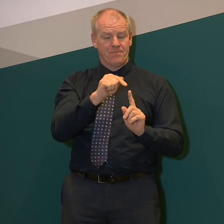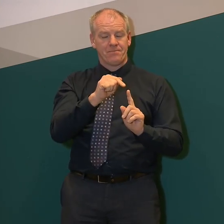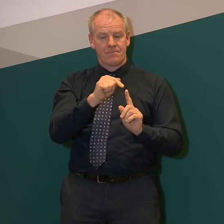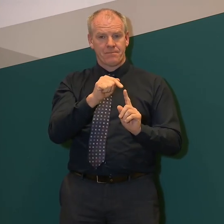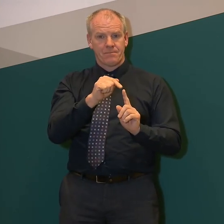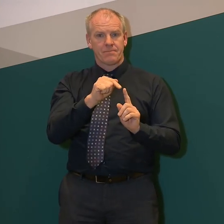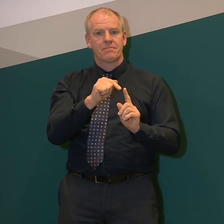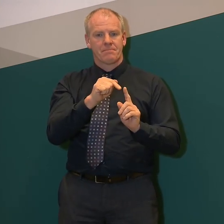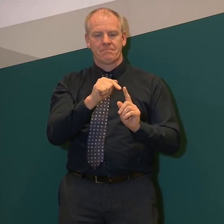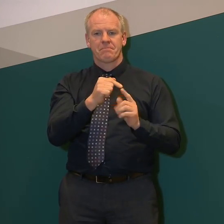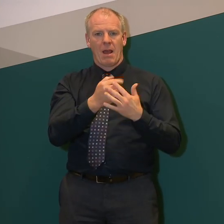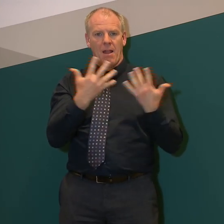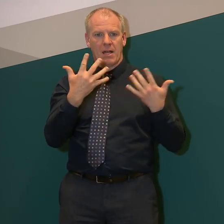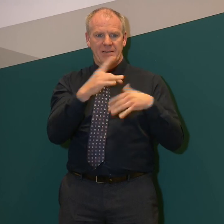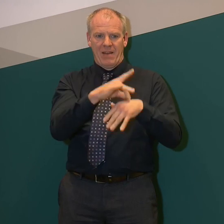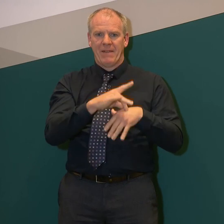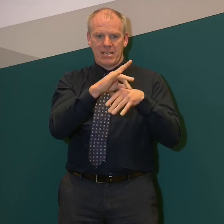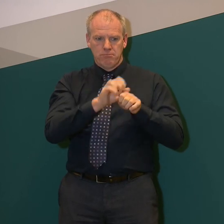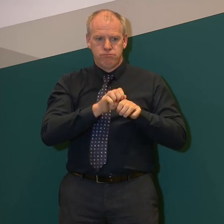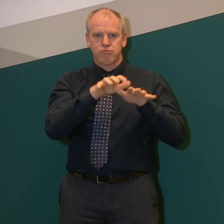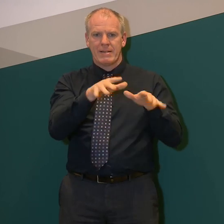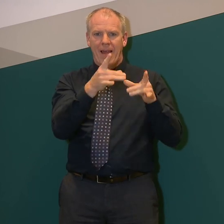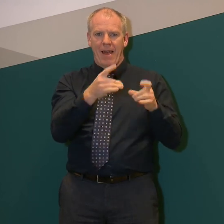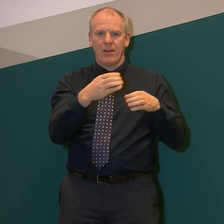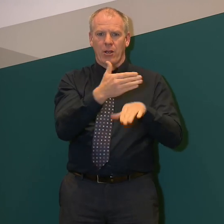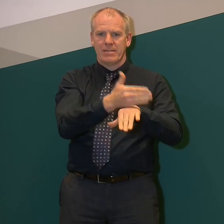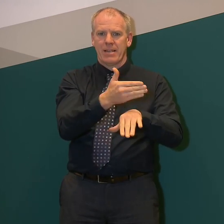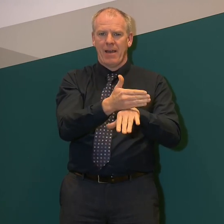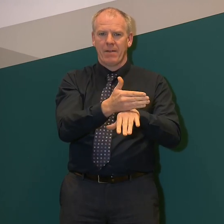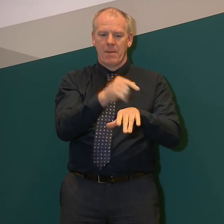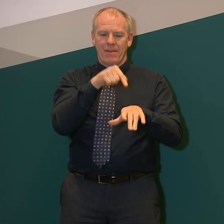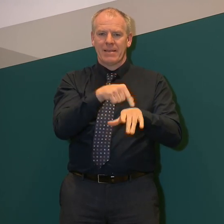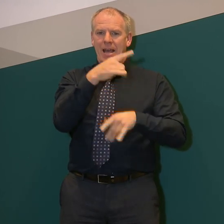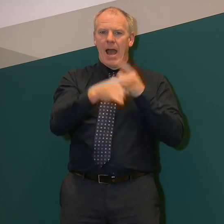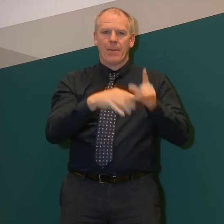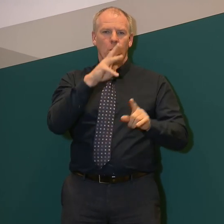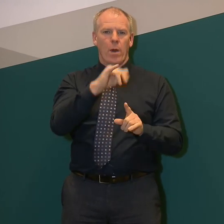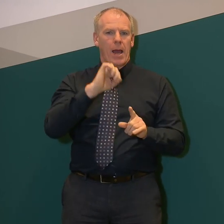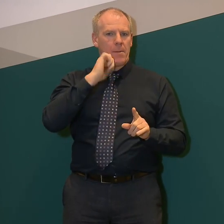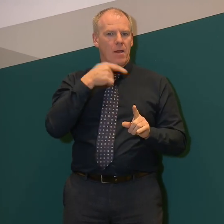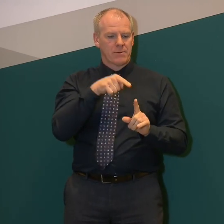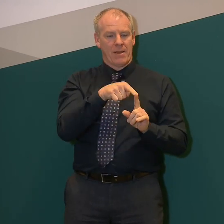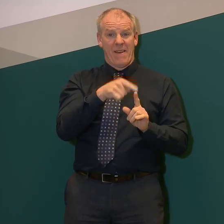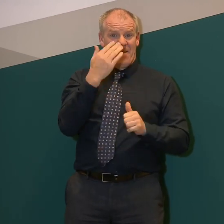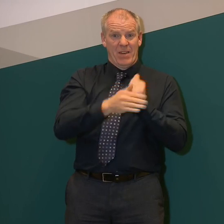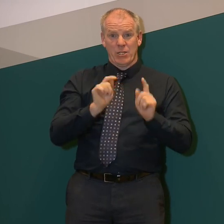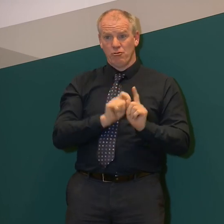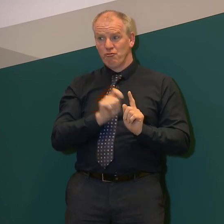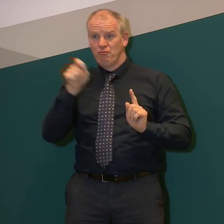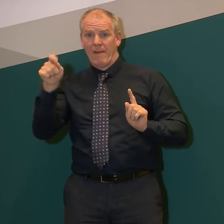of infection that has occurred in our healthcare worker population that has occurred as a result, as I've said earlier, of travel into the